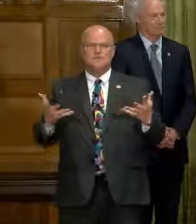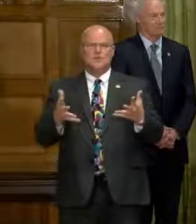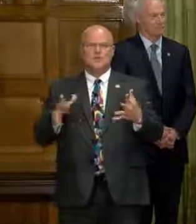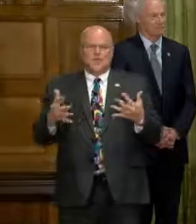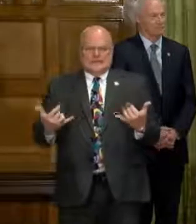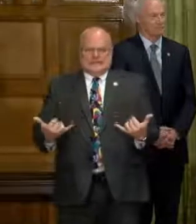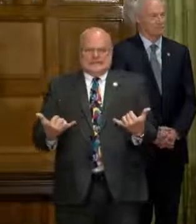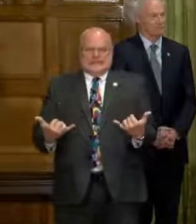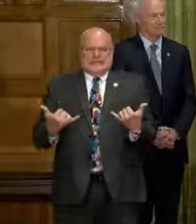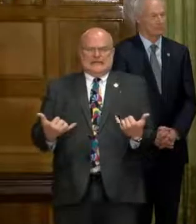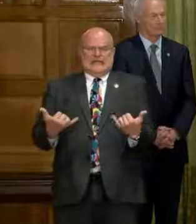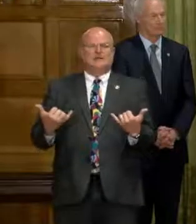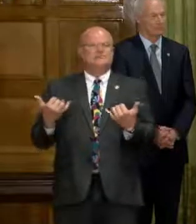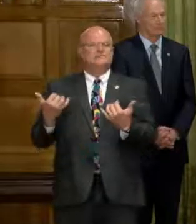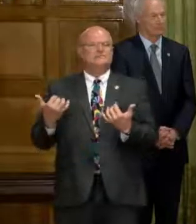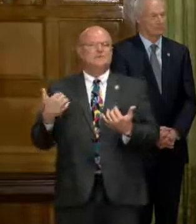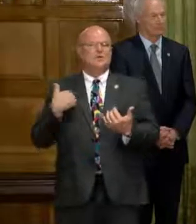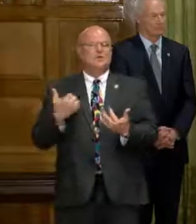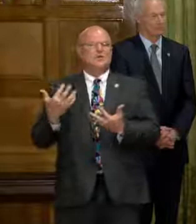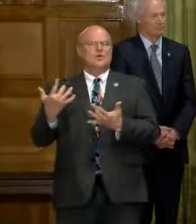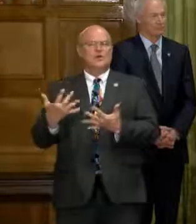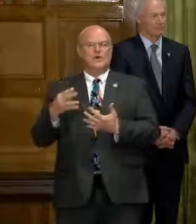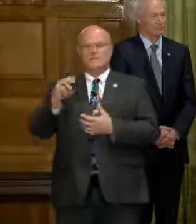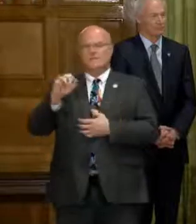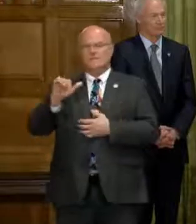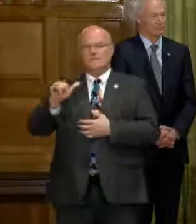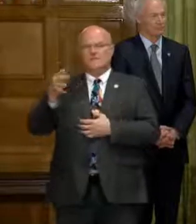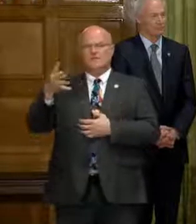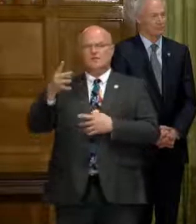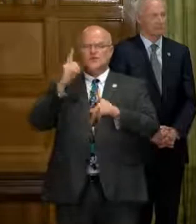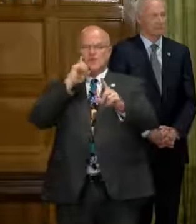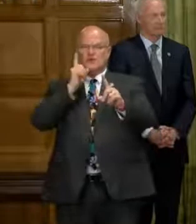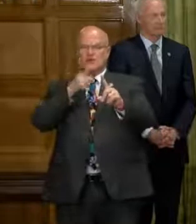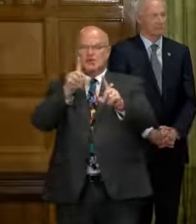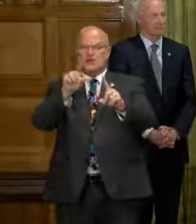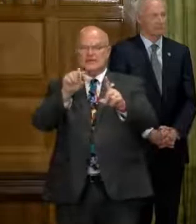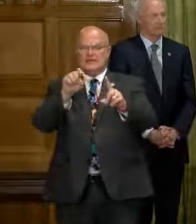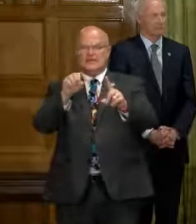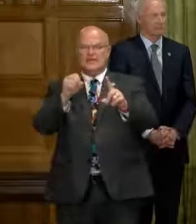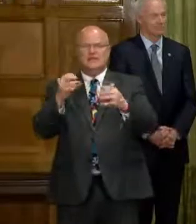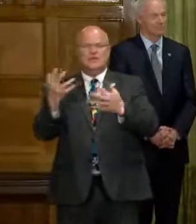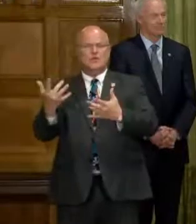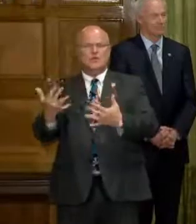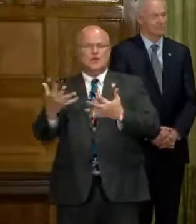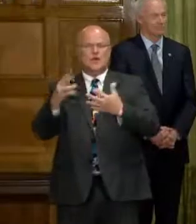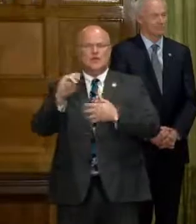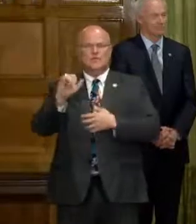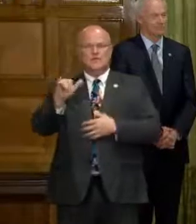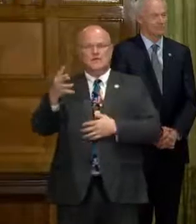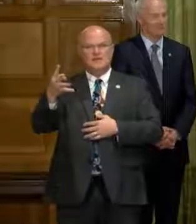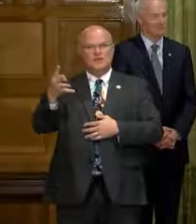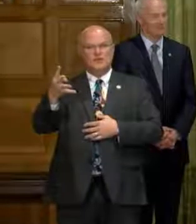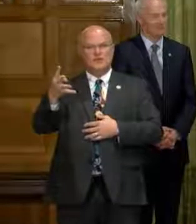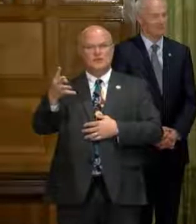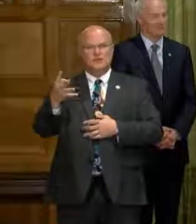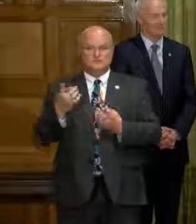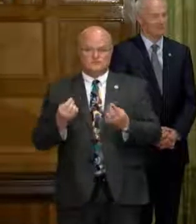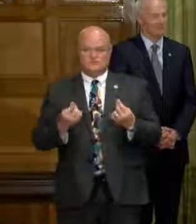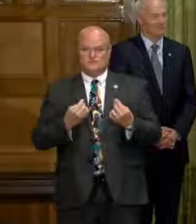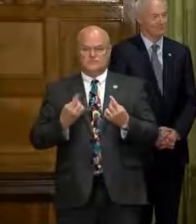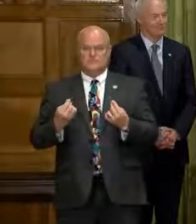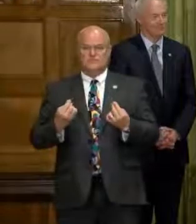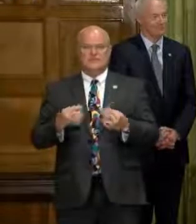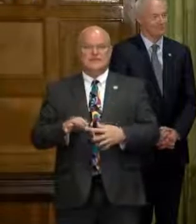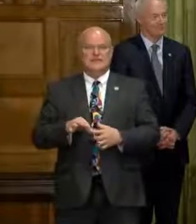do now while we're waiting for May 4th is our target date? While we're waiting for May 4th, is there anything to do